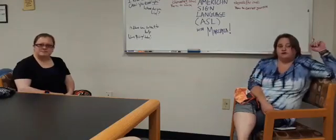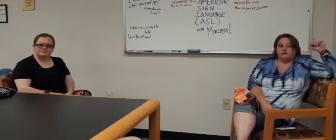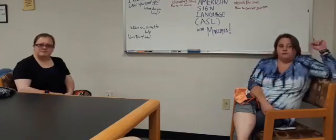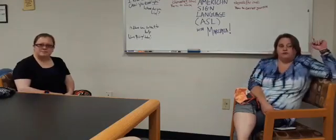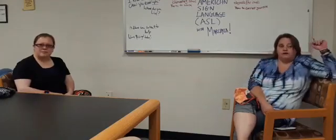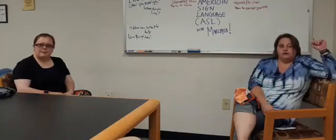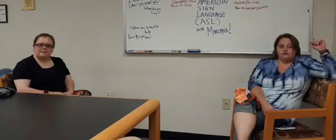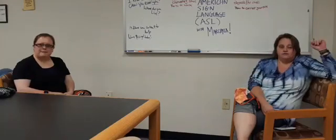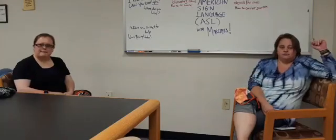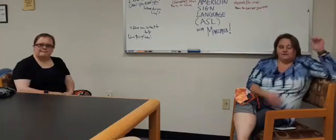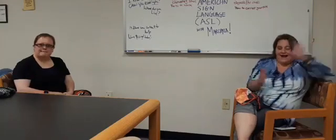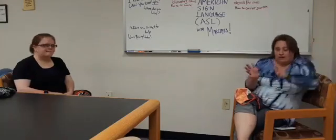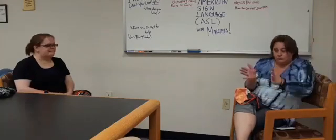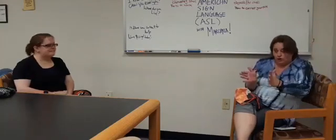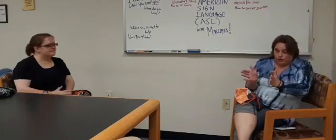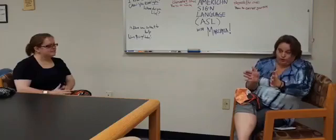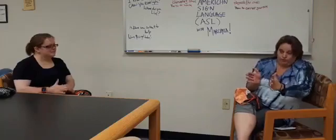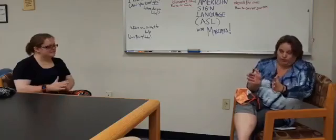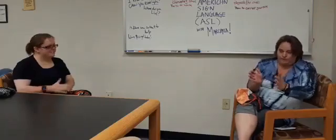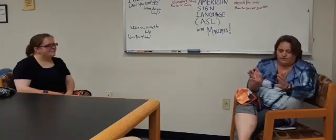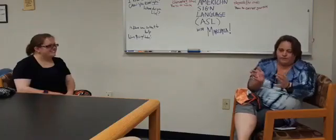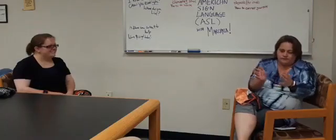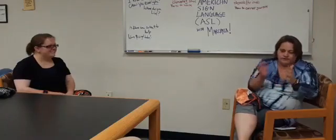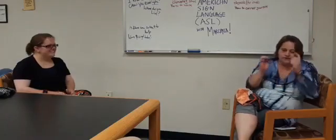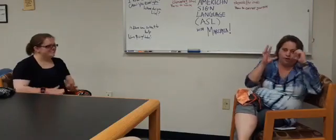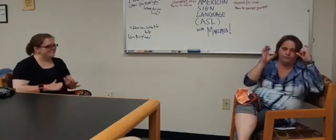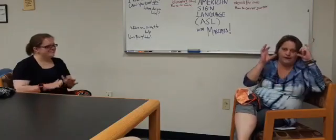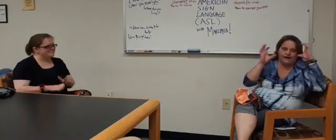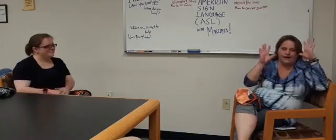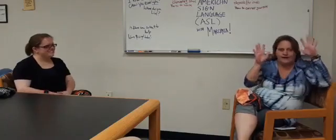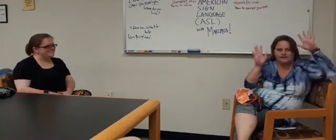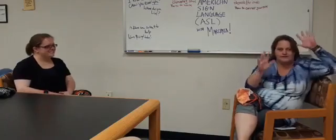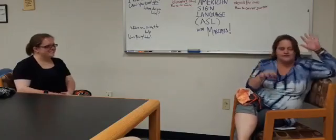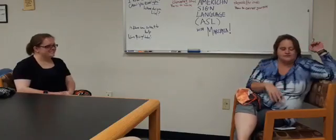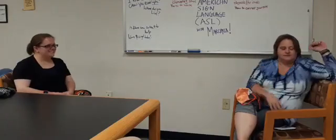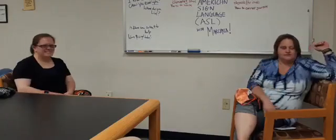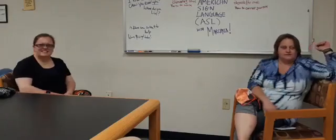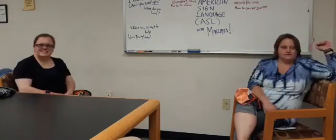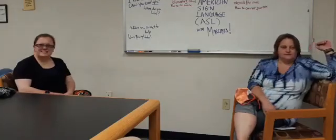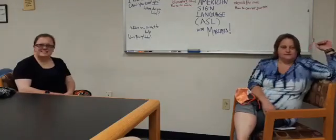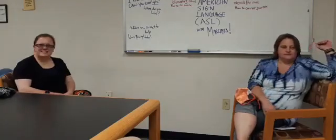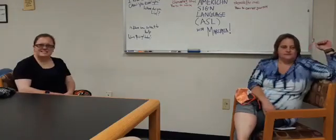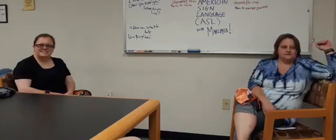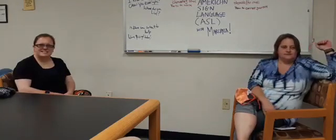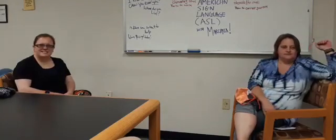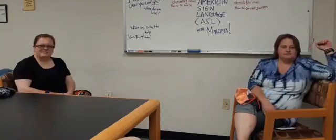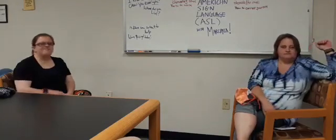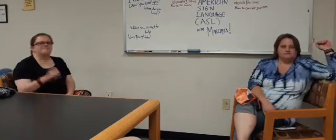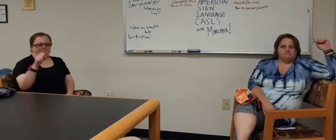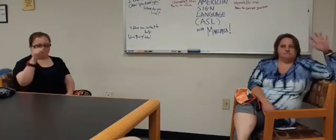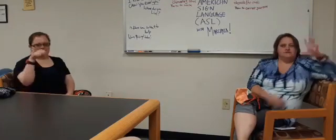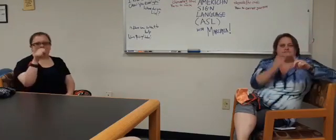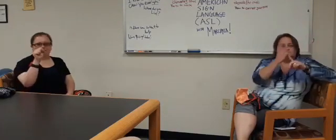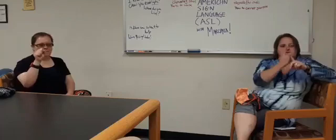newborn. Well, now newborn, but with the OBI. Like within 1 or 2 years old, they're usually Mm-hmm. 6 months.